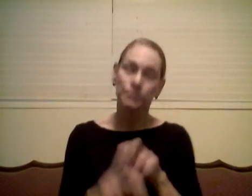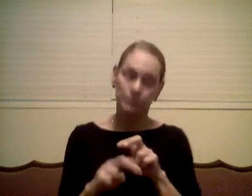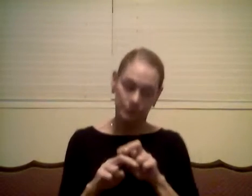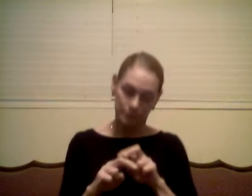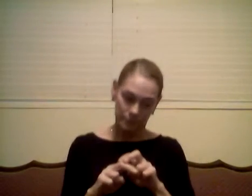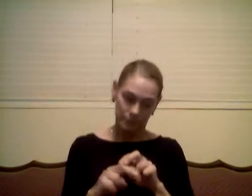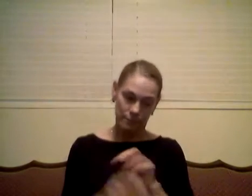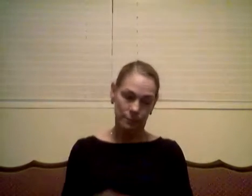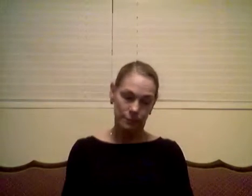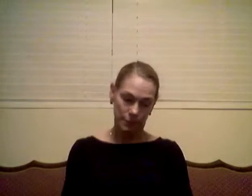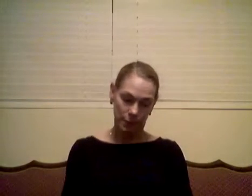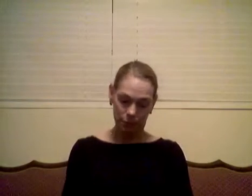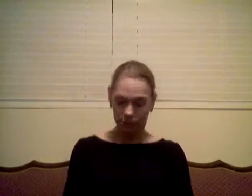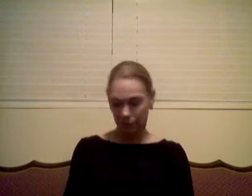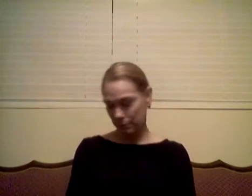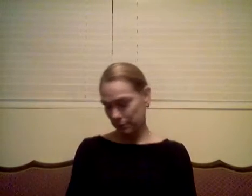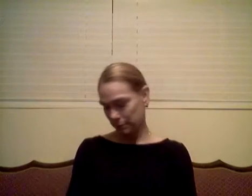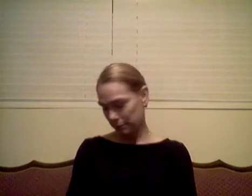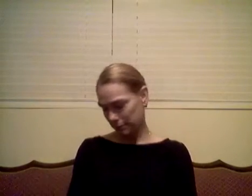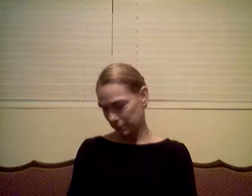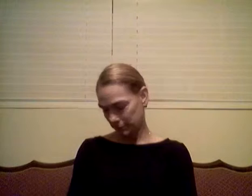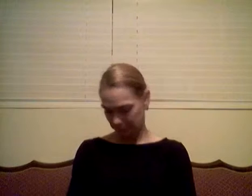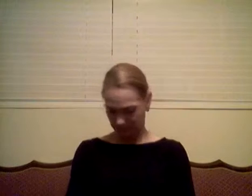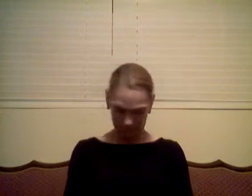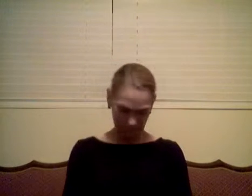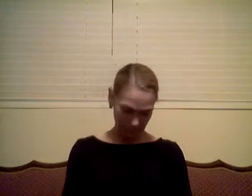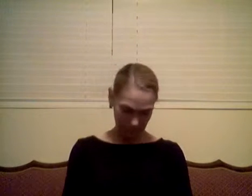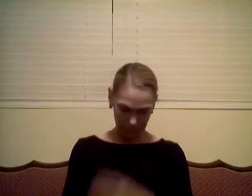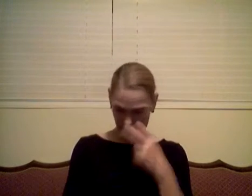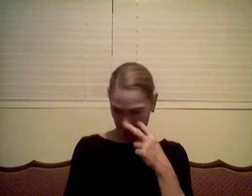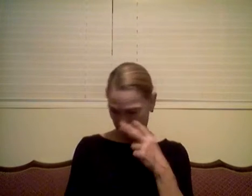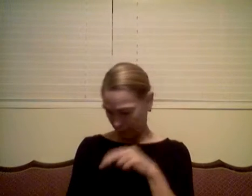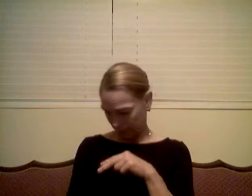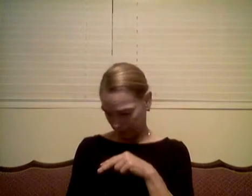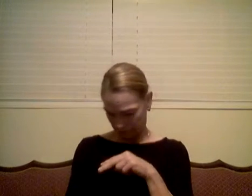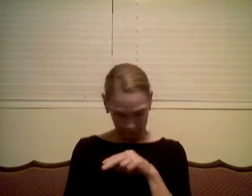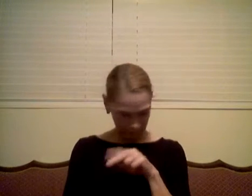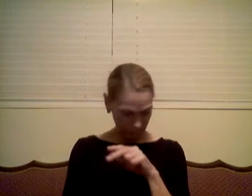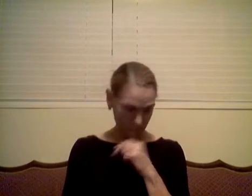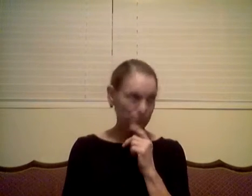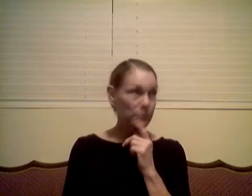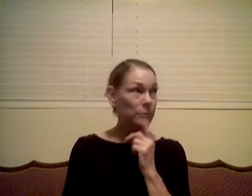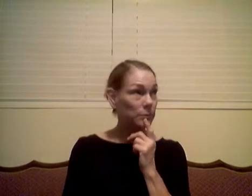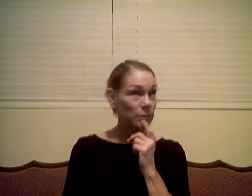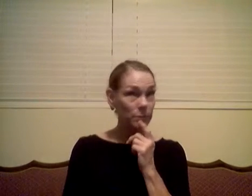Actually, I love this position. And then, you need to speak up. Okay, I'm really excited about this